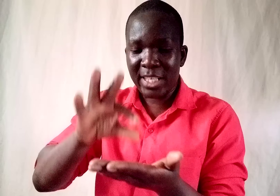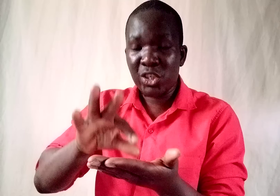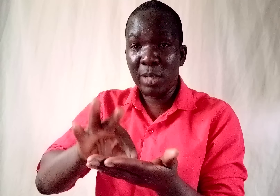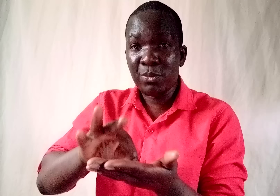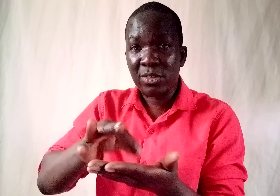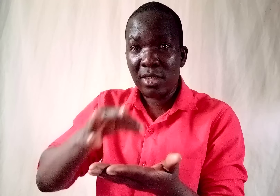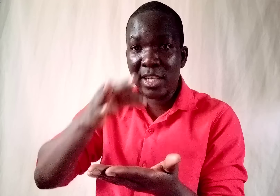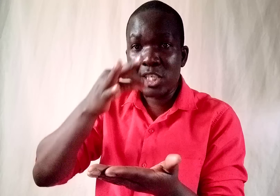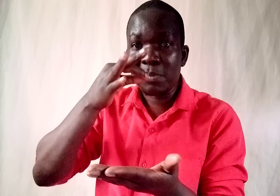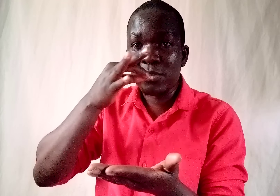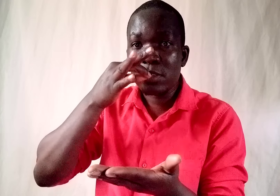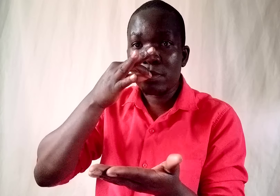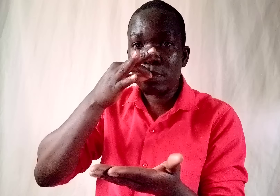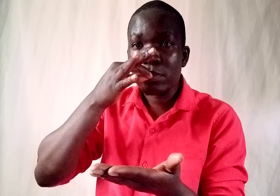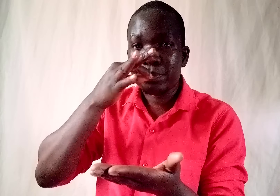that's chips. These chips.